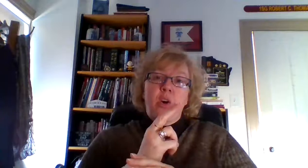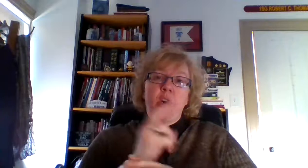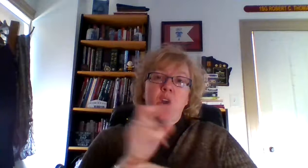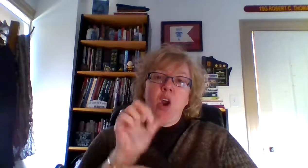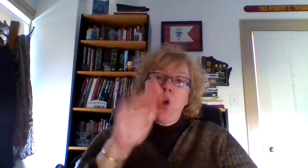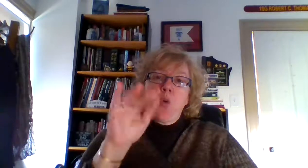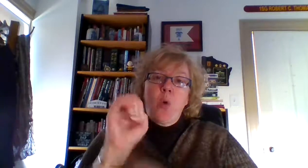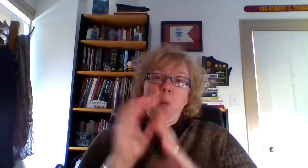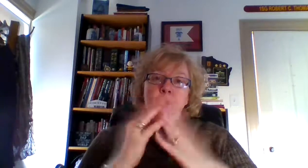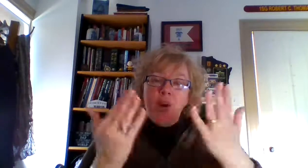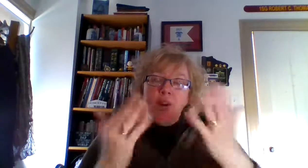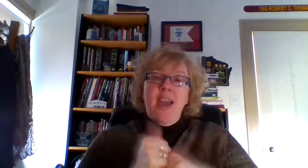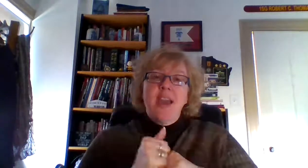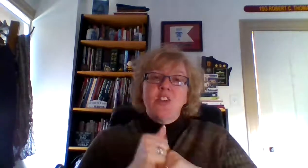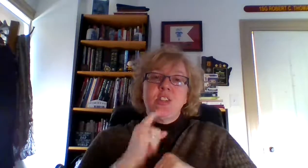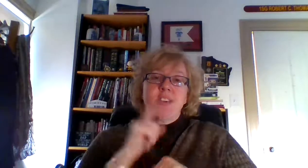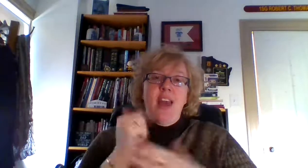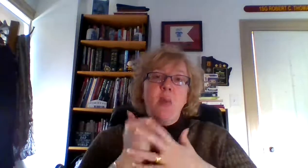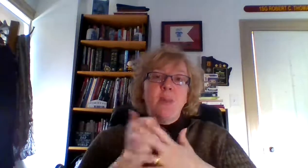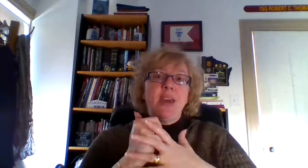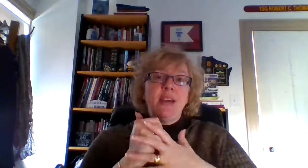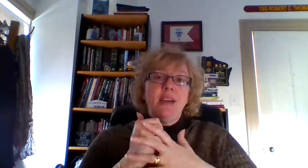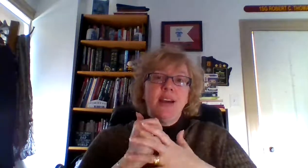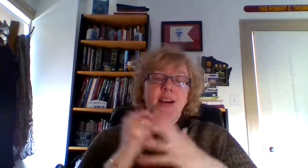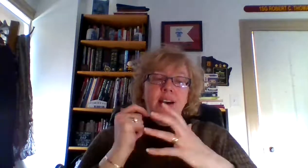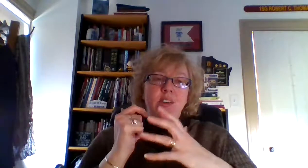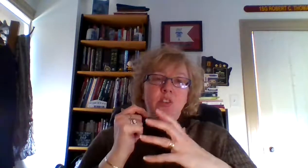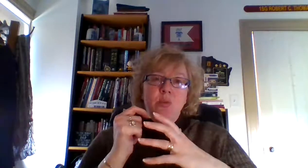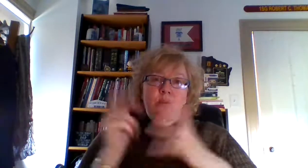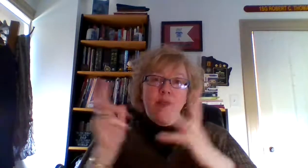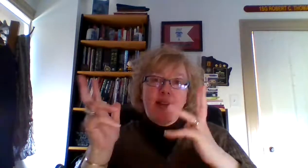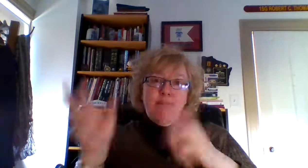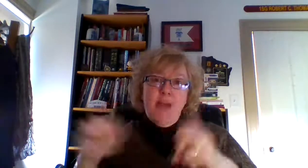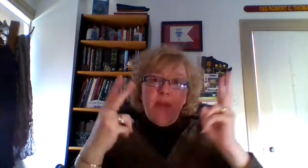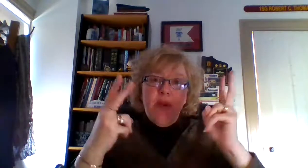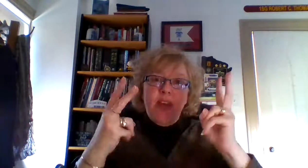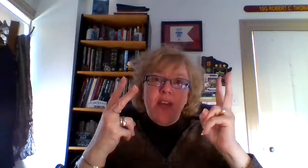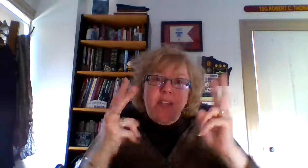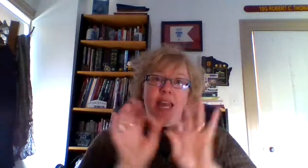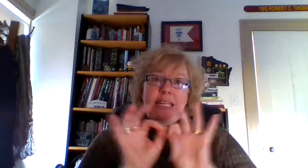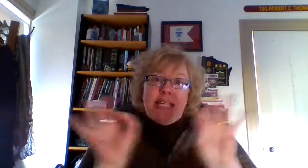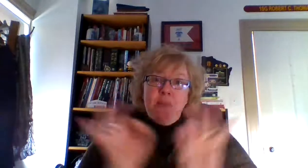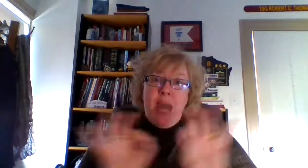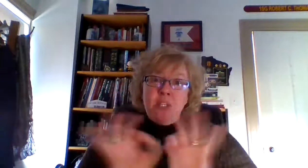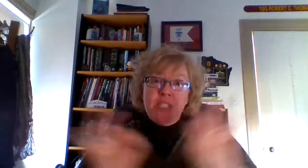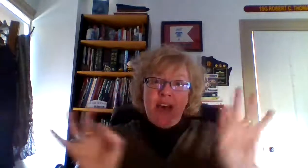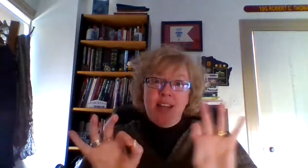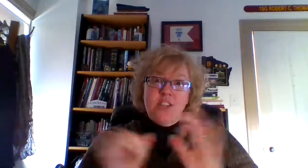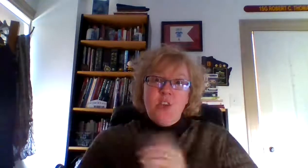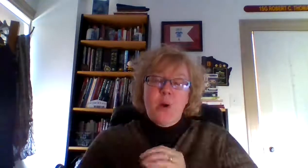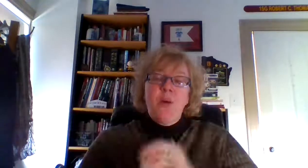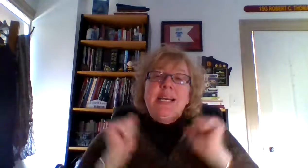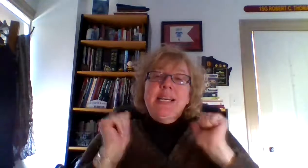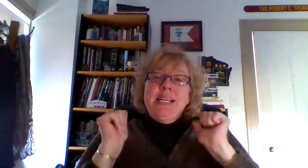her Chromebook, and she's going to help me to upload this and get some captions on it. So